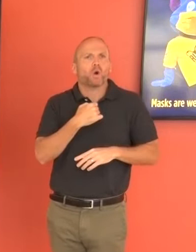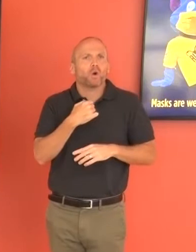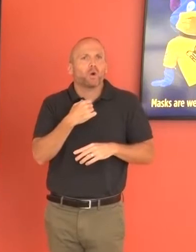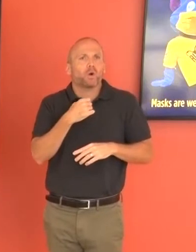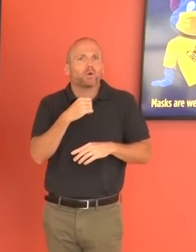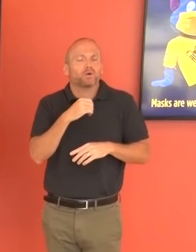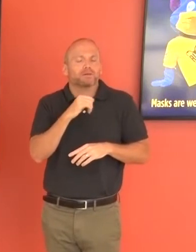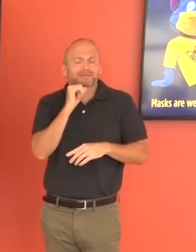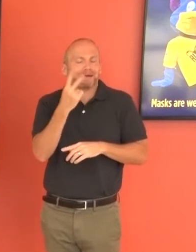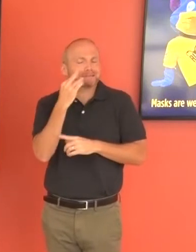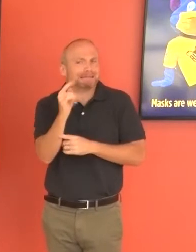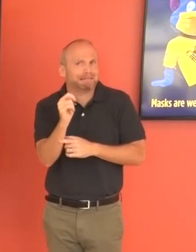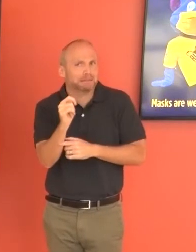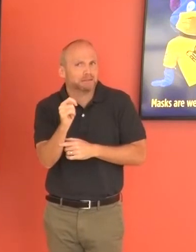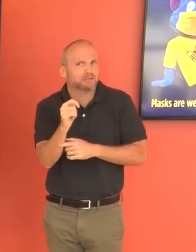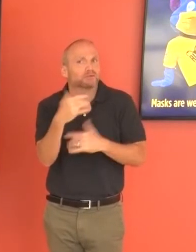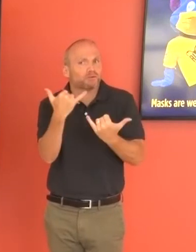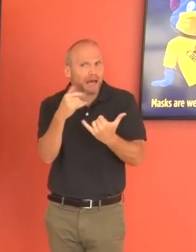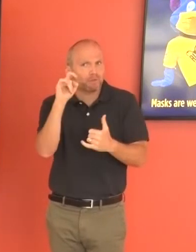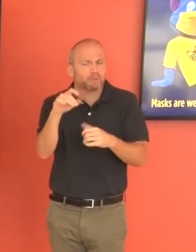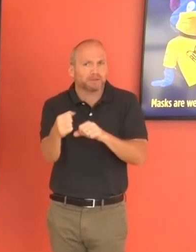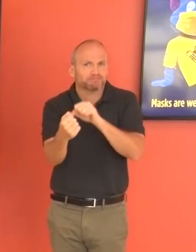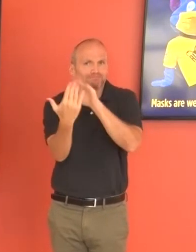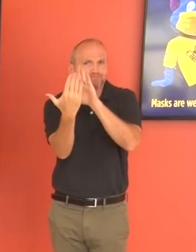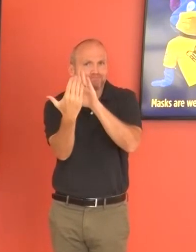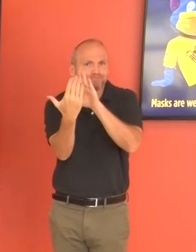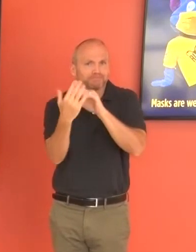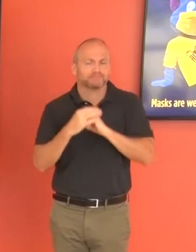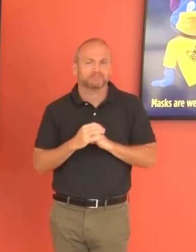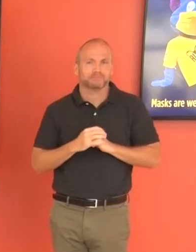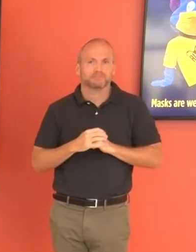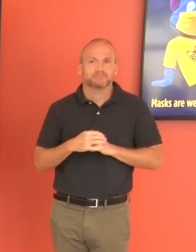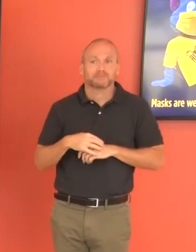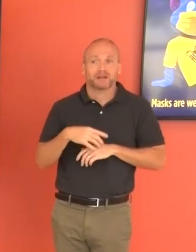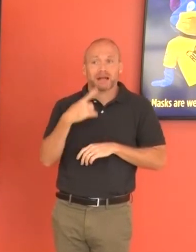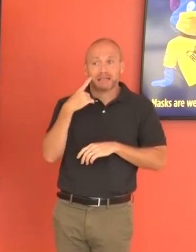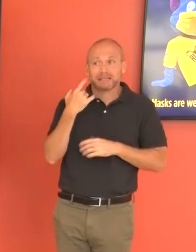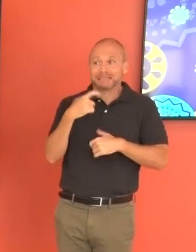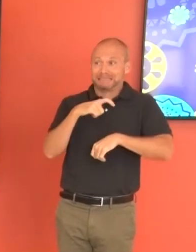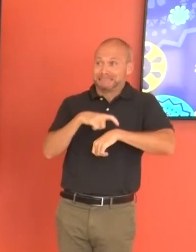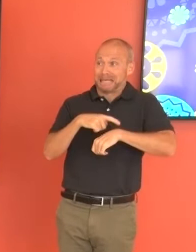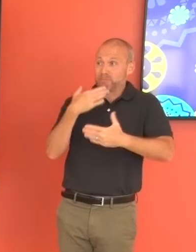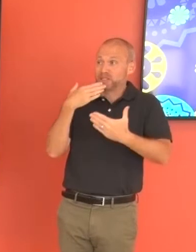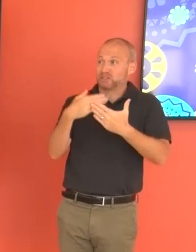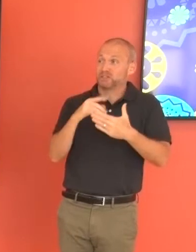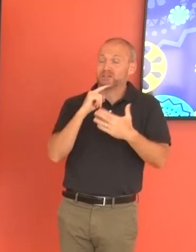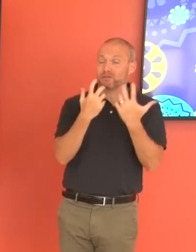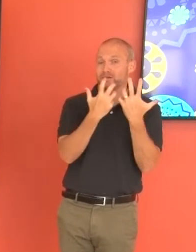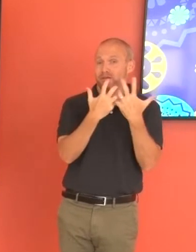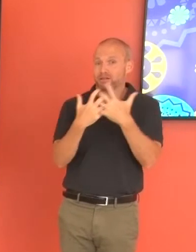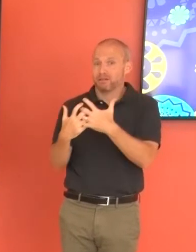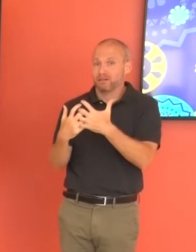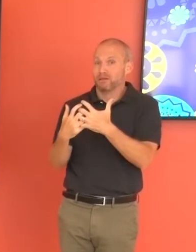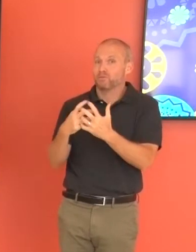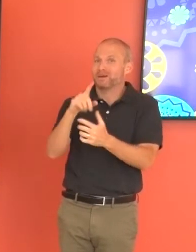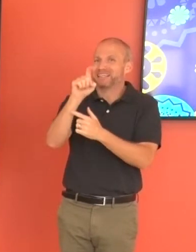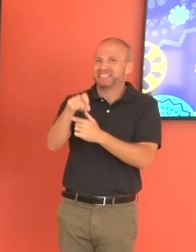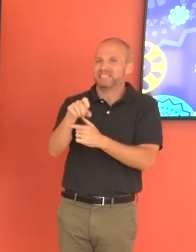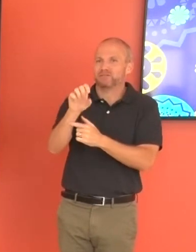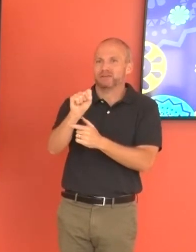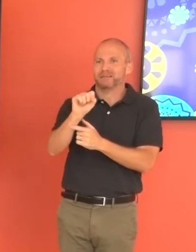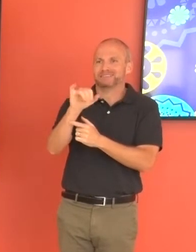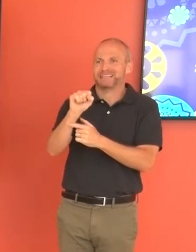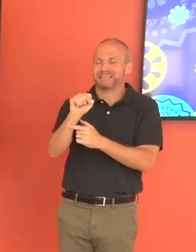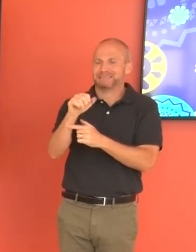we address this? And so I think the timing is good. It's dovetailing in with the need for an SIS